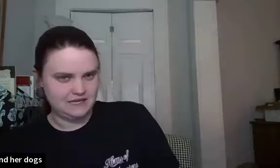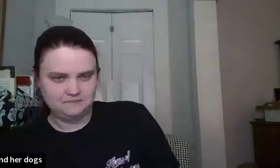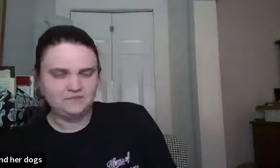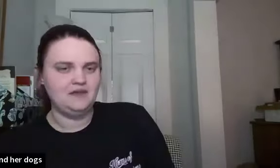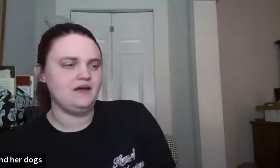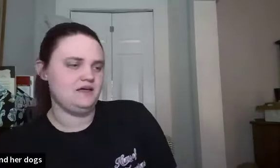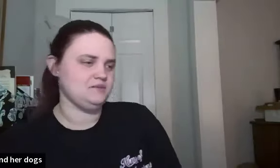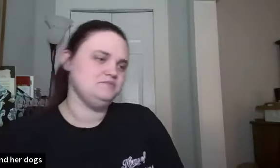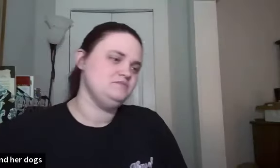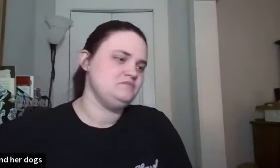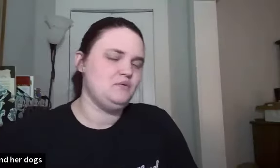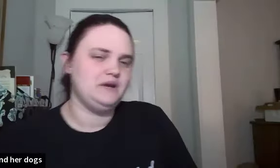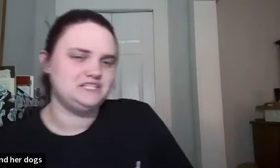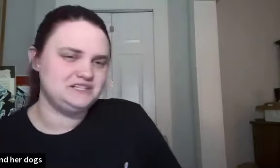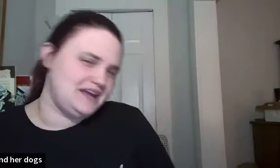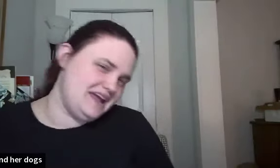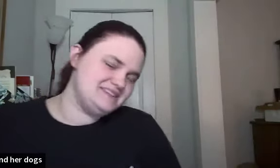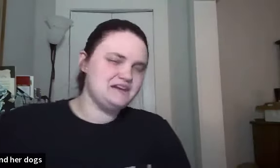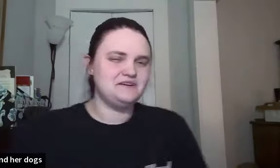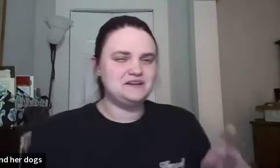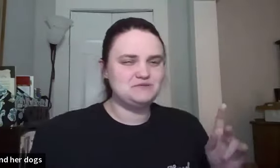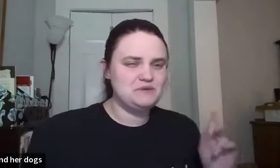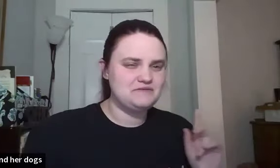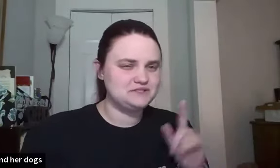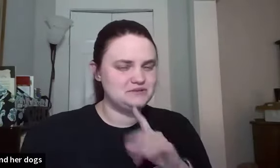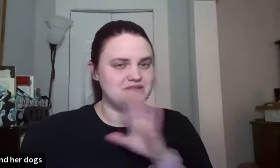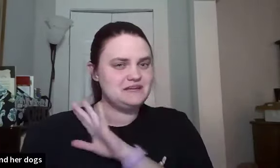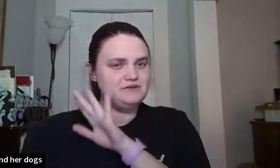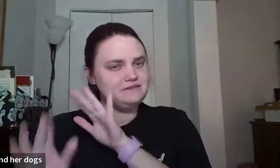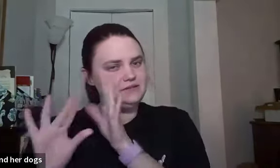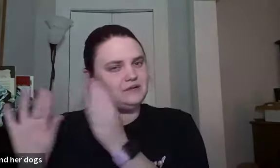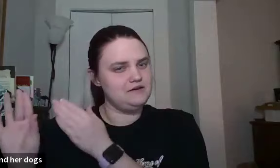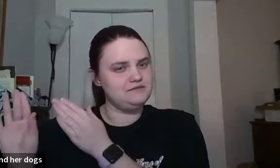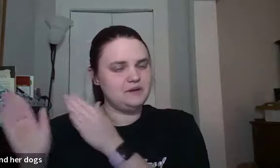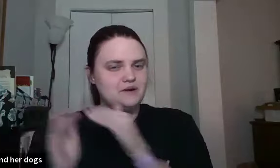same. Which it's kind of funny because when we first were doing this, I know it's a little bit off, but I'm gonna come back, I